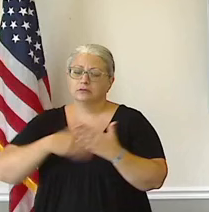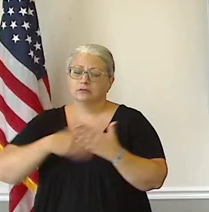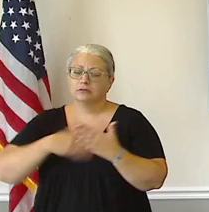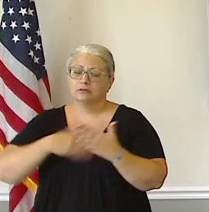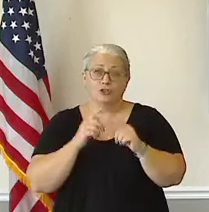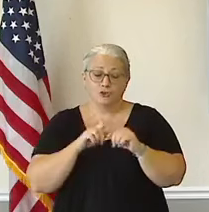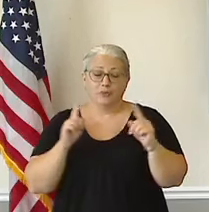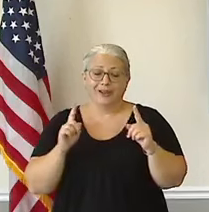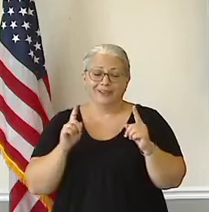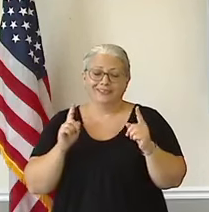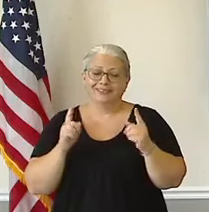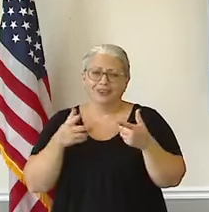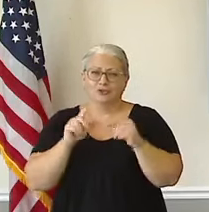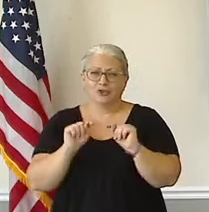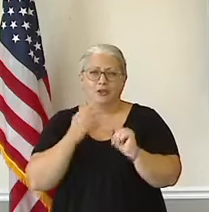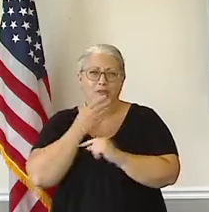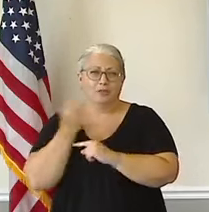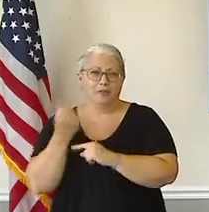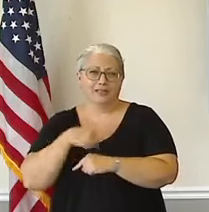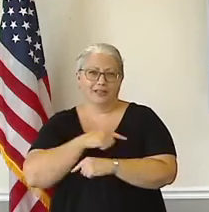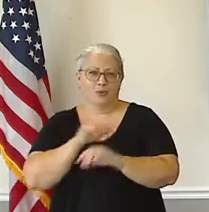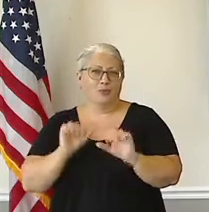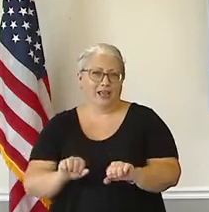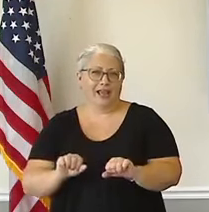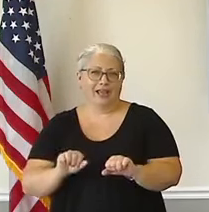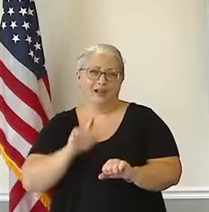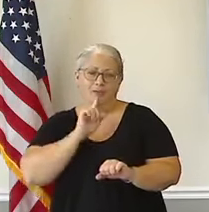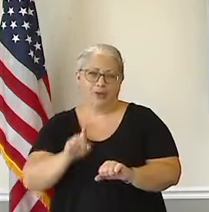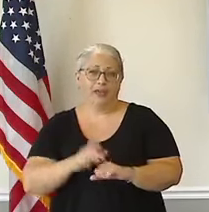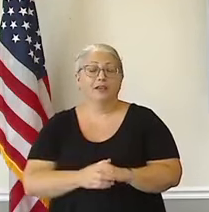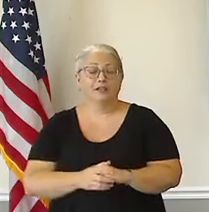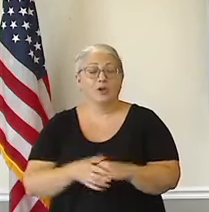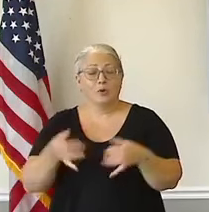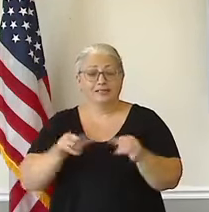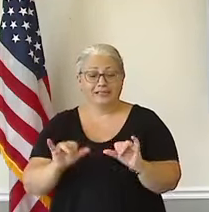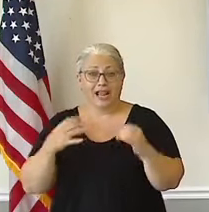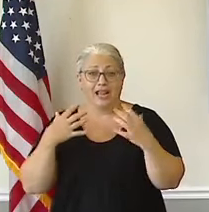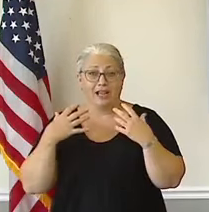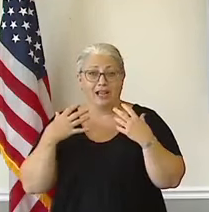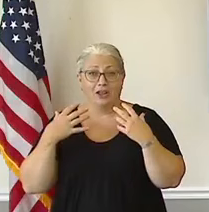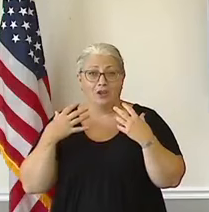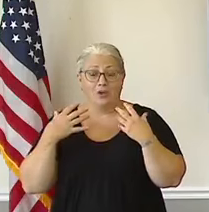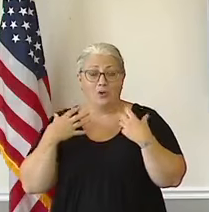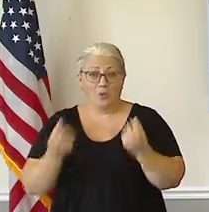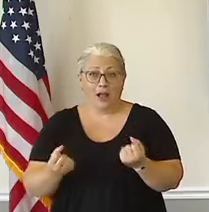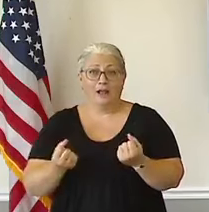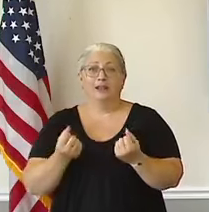be. So with that, stay well, be safe, and continue to be kind to each other.